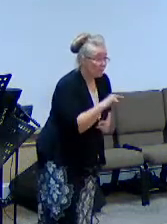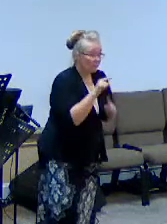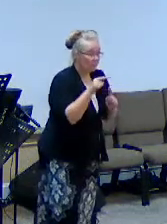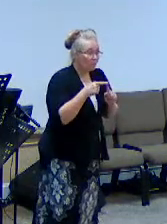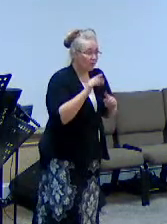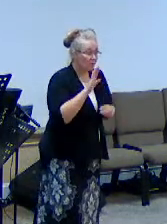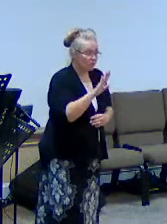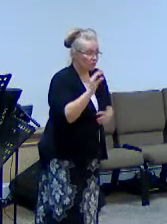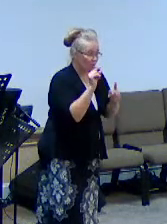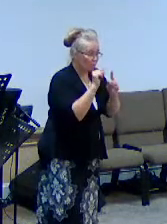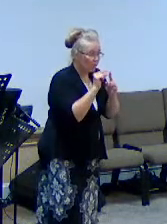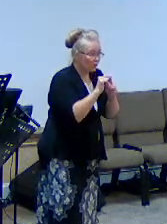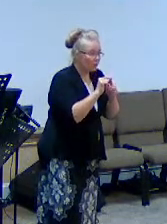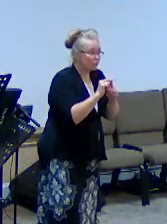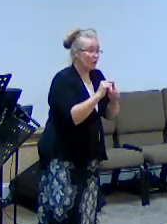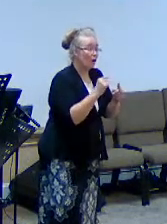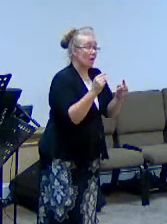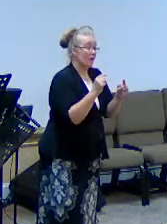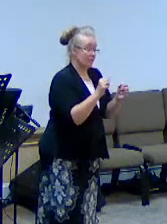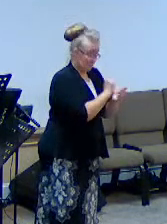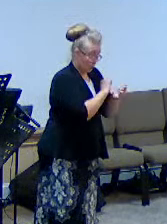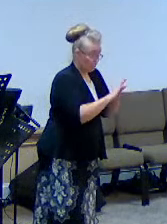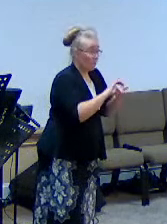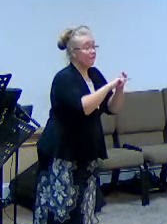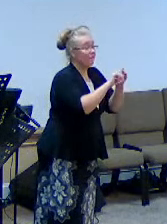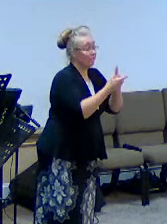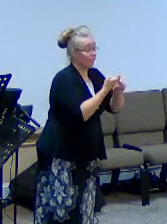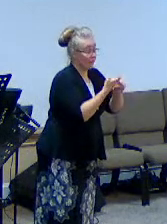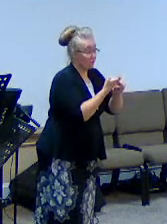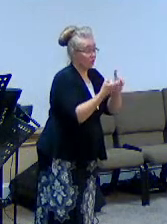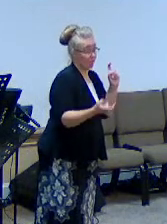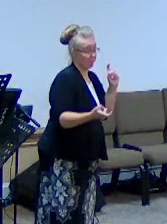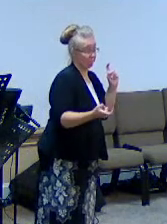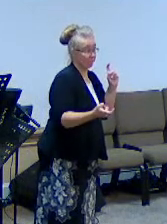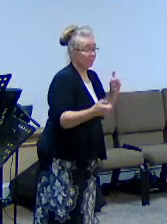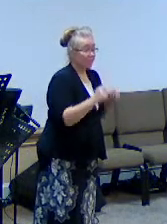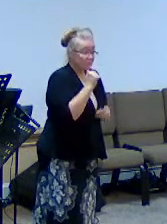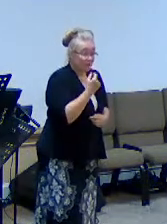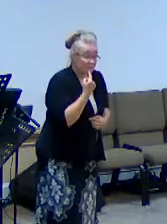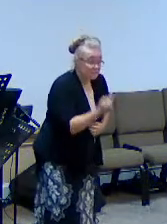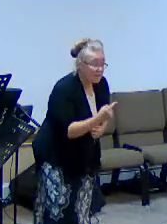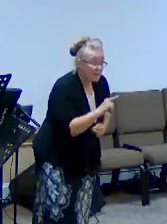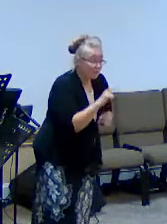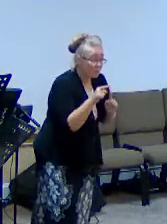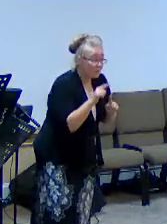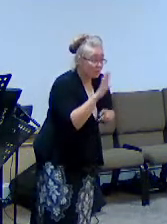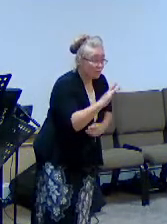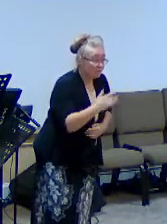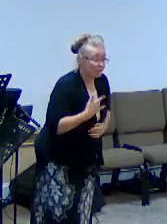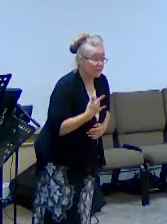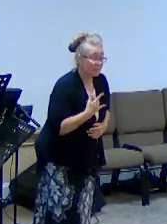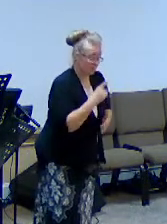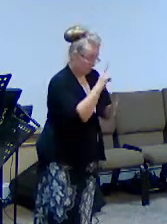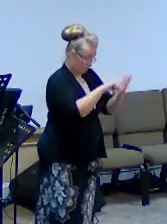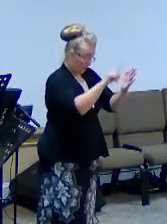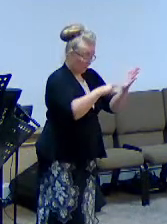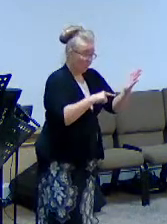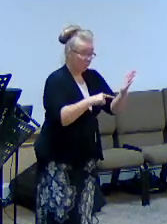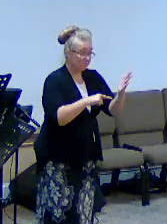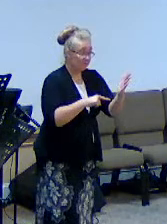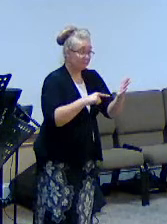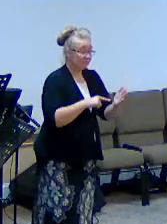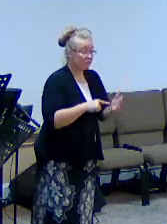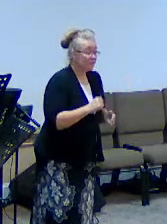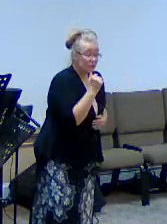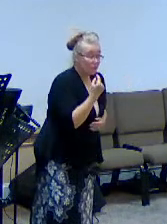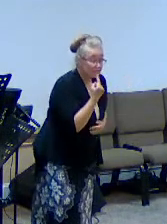your words will destroy a friendship, Proverbs 25, 28. Don't open your mouth when you're feeling critical, James 3:9.